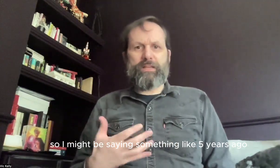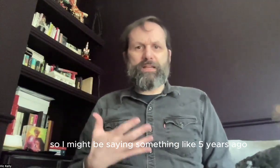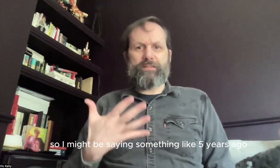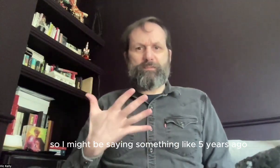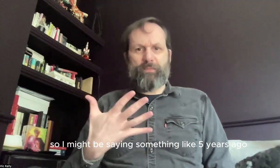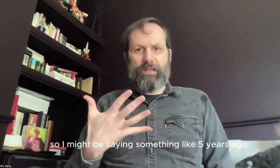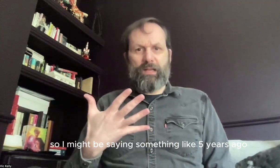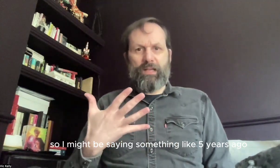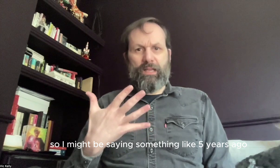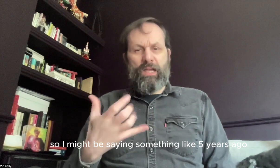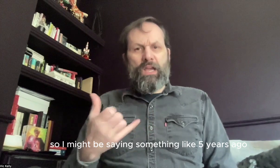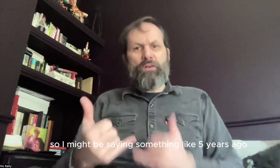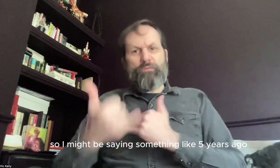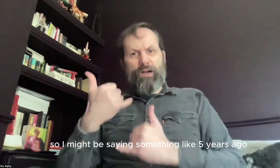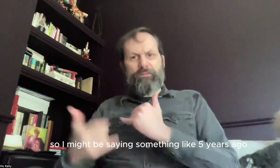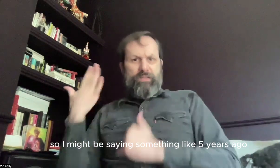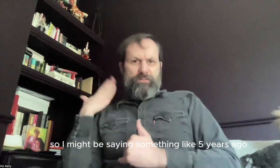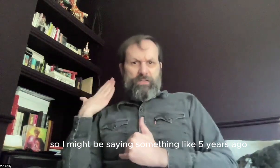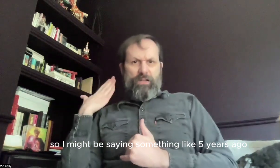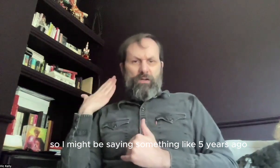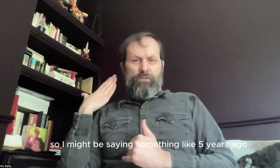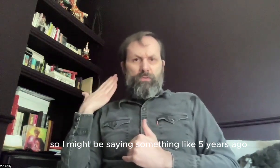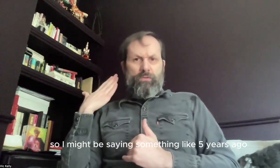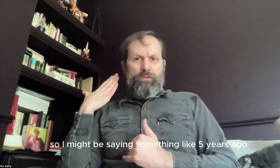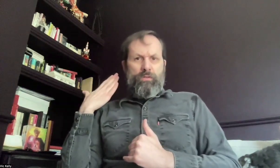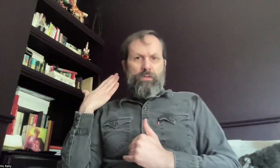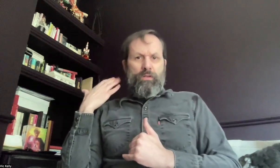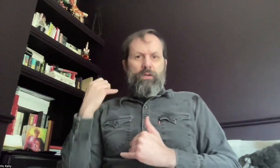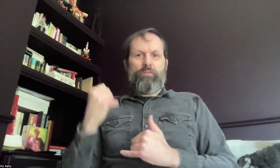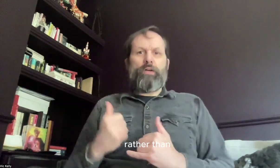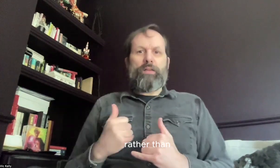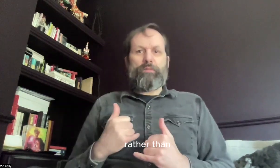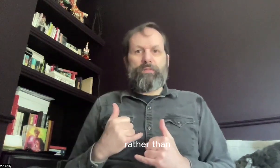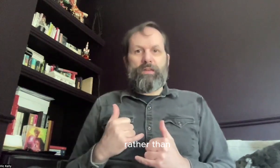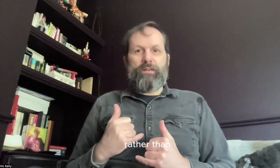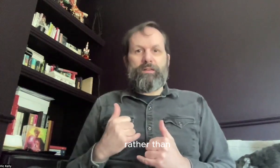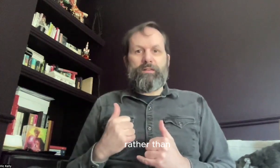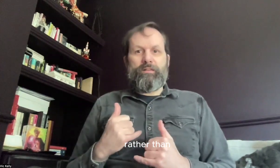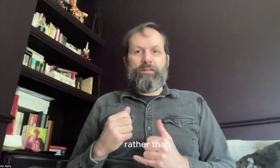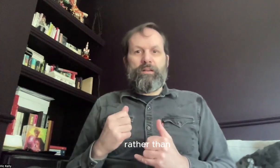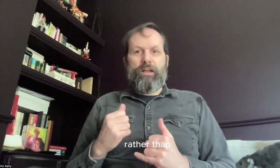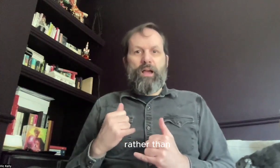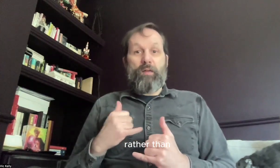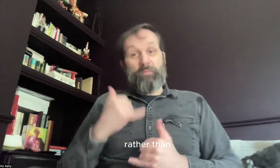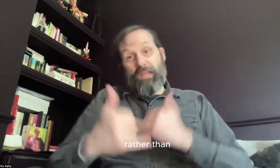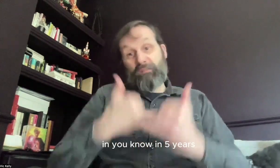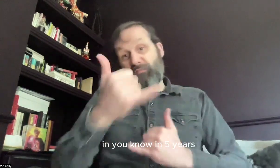saying something like 5 years ago rather than in